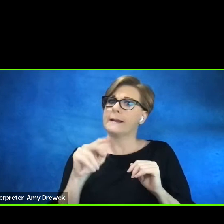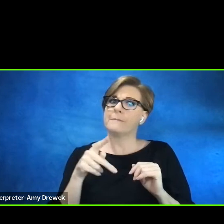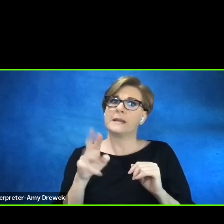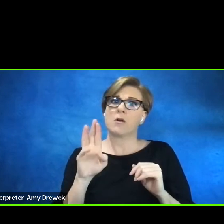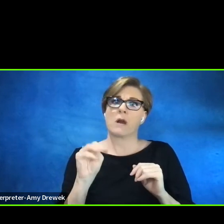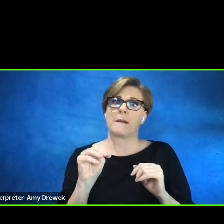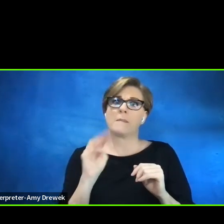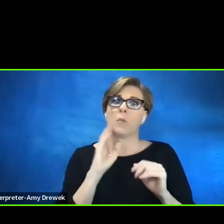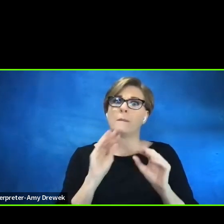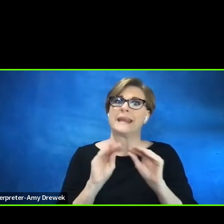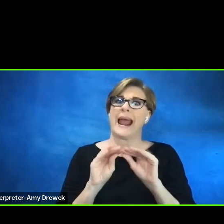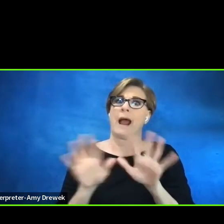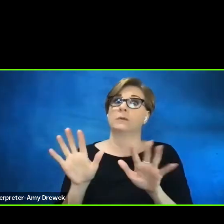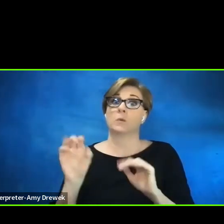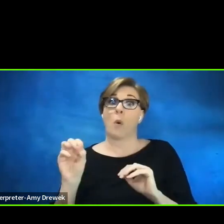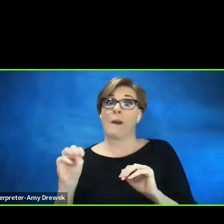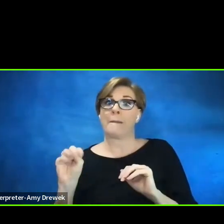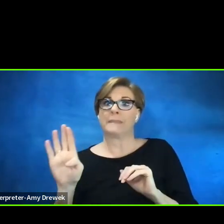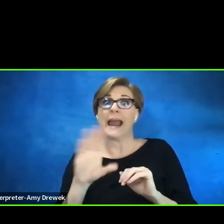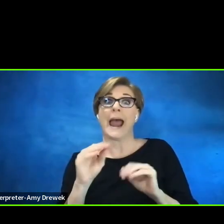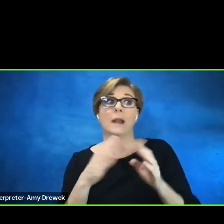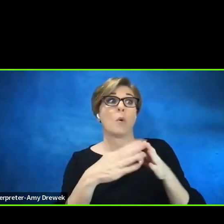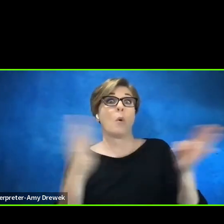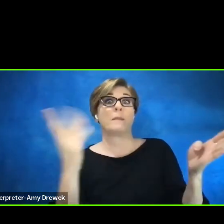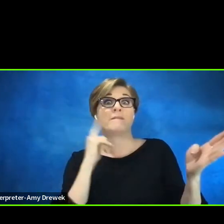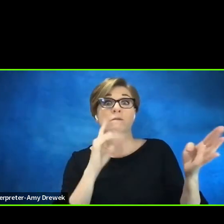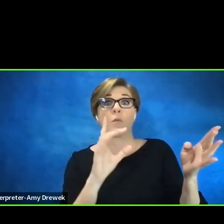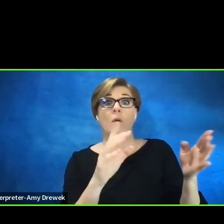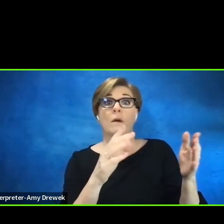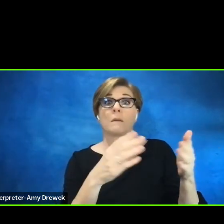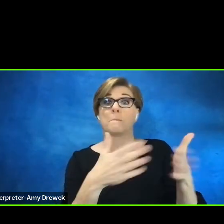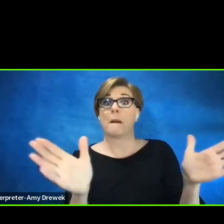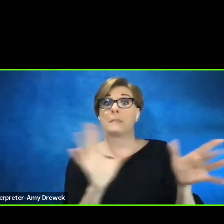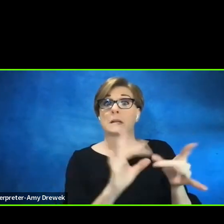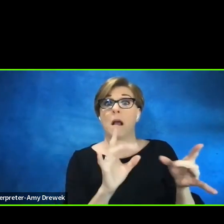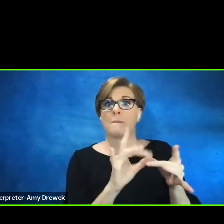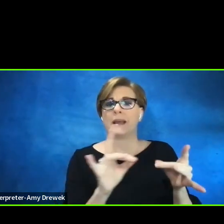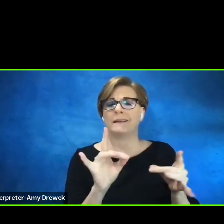and for public comment early next year.